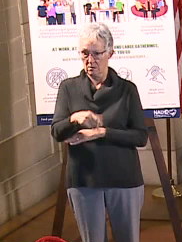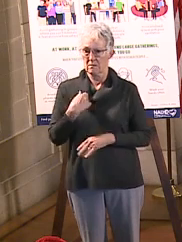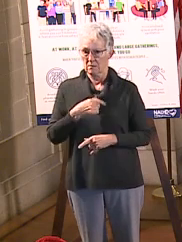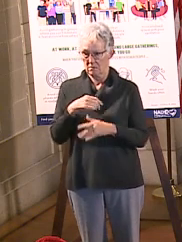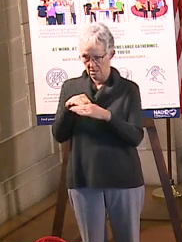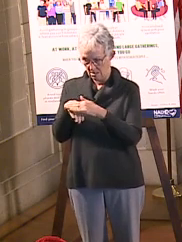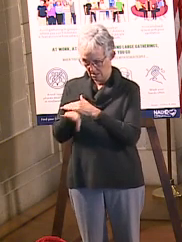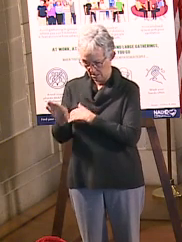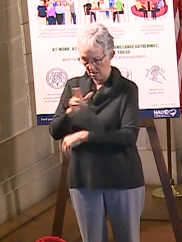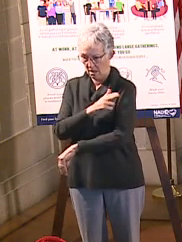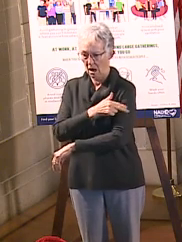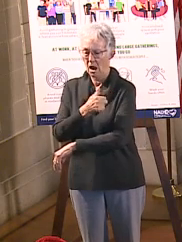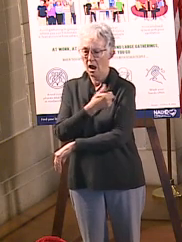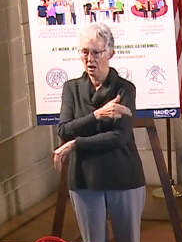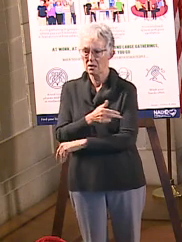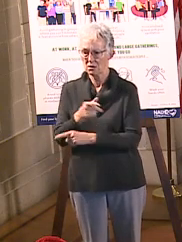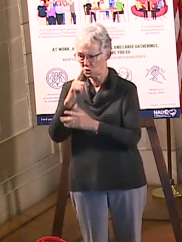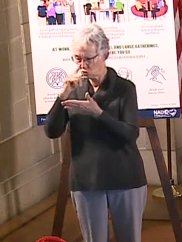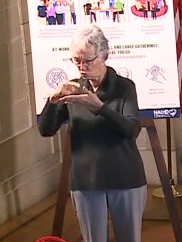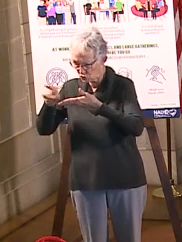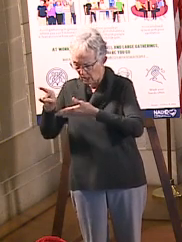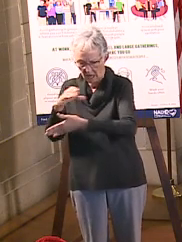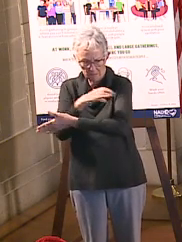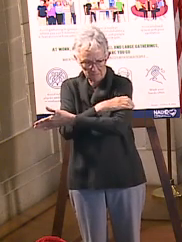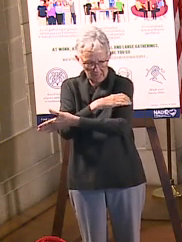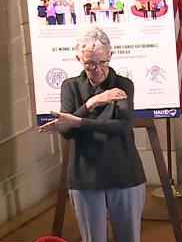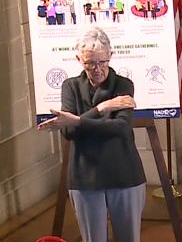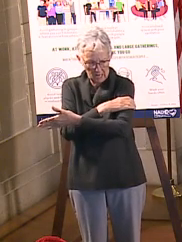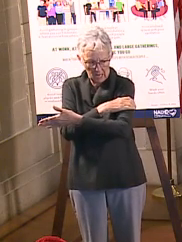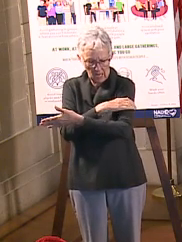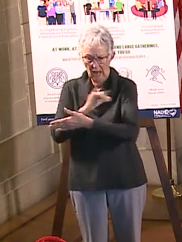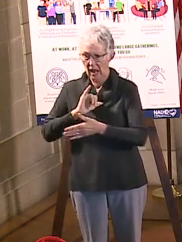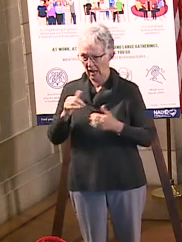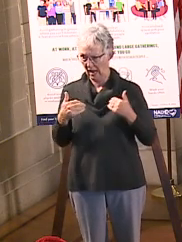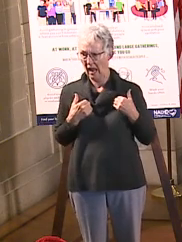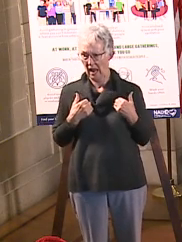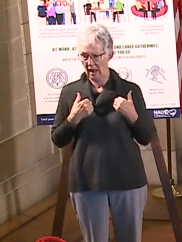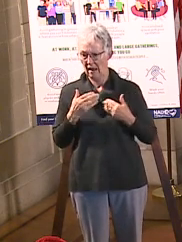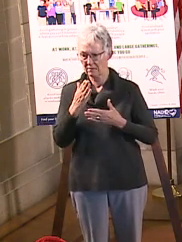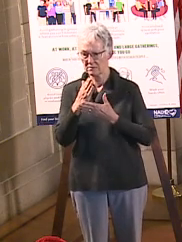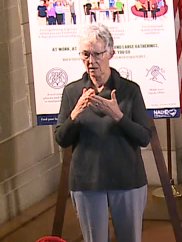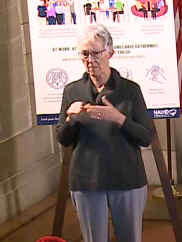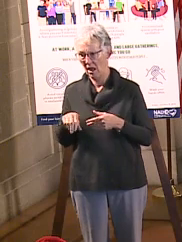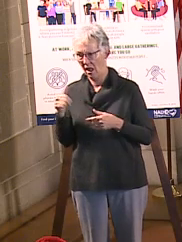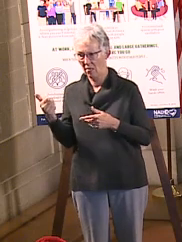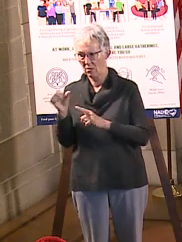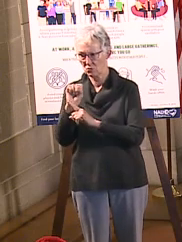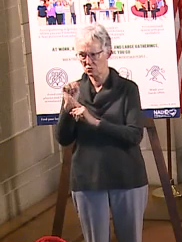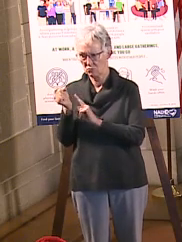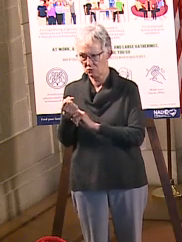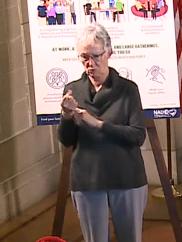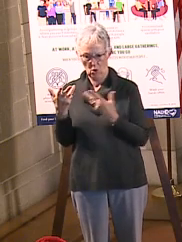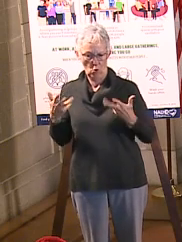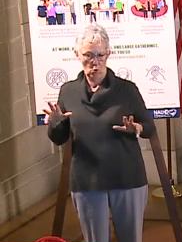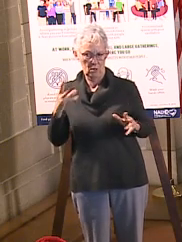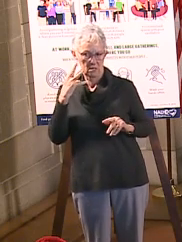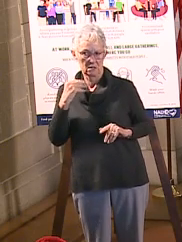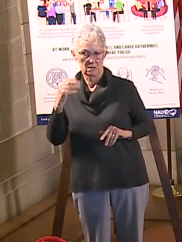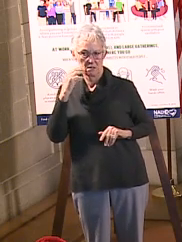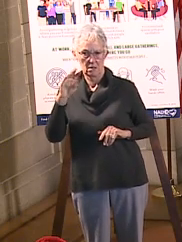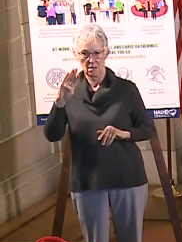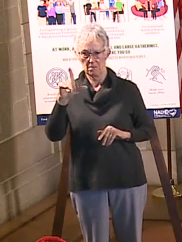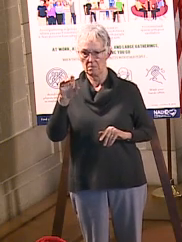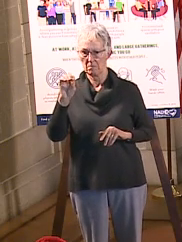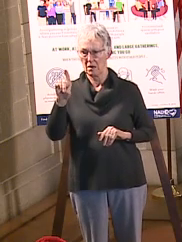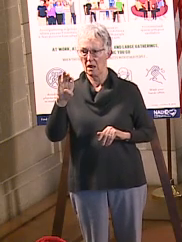and I had some underlying health conditions. I had blood clots a year before, but I had high blood pressure